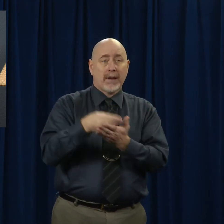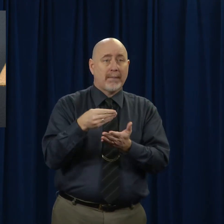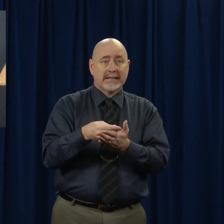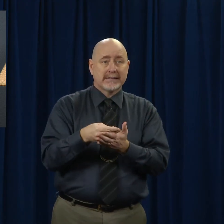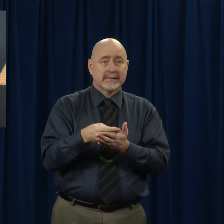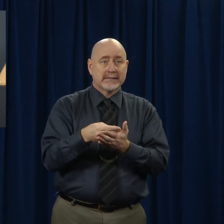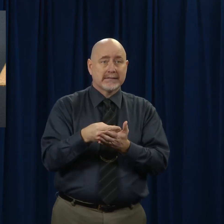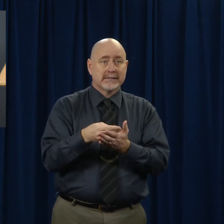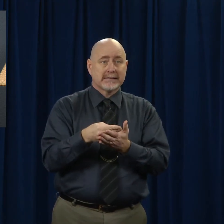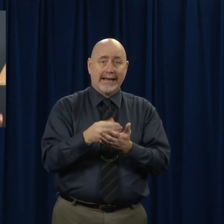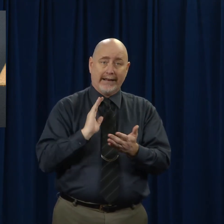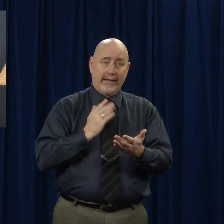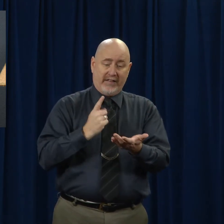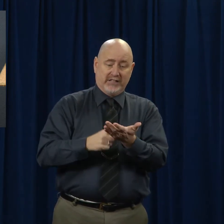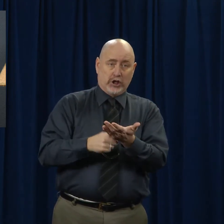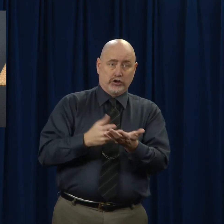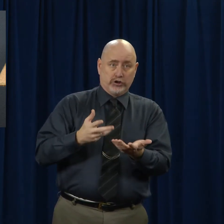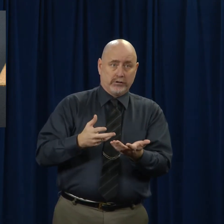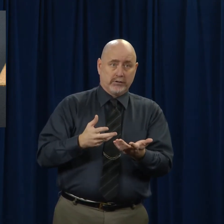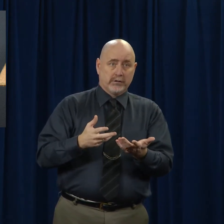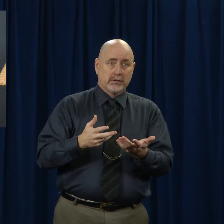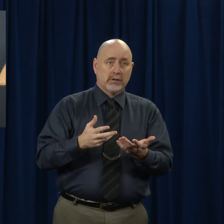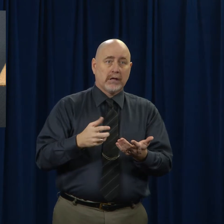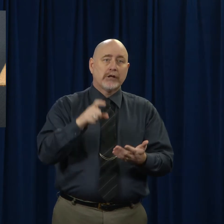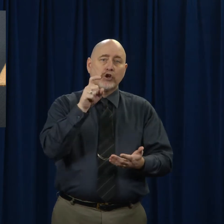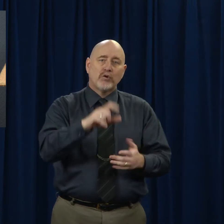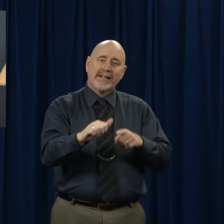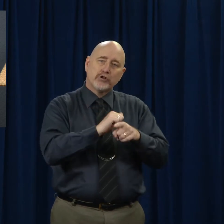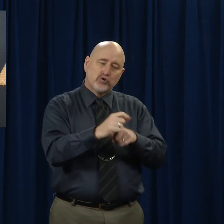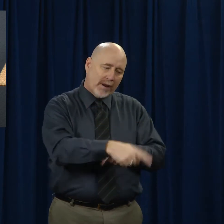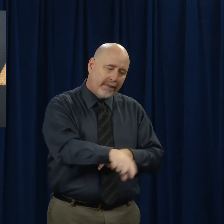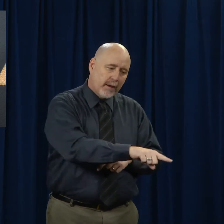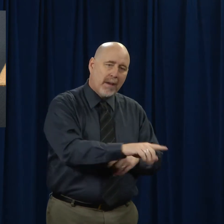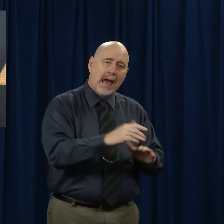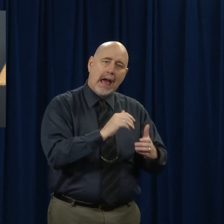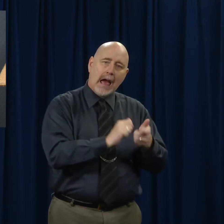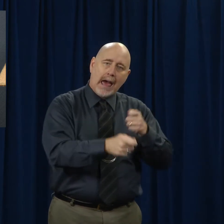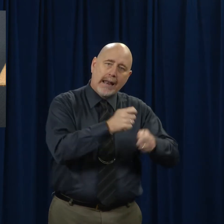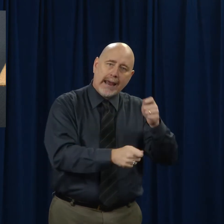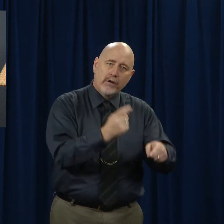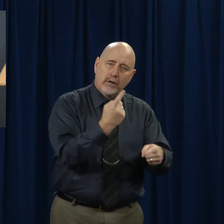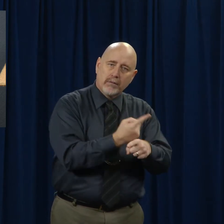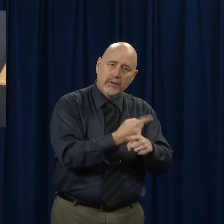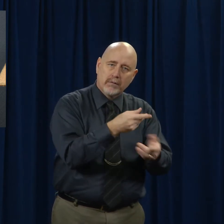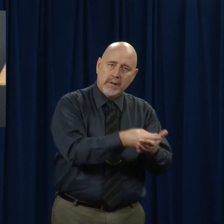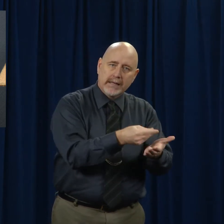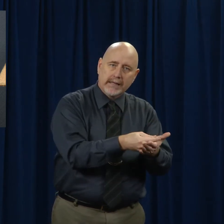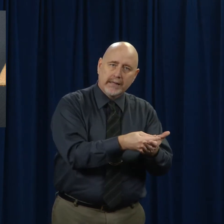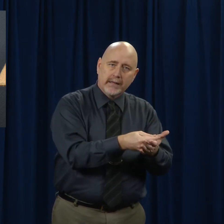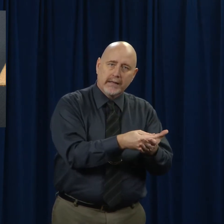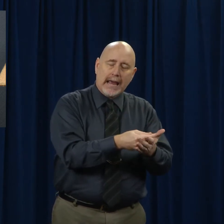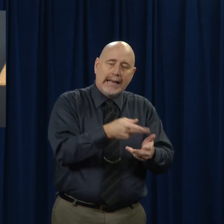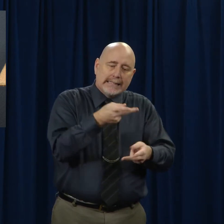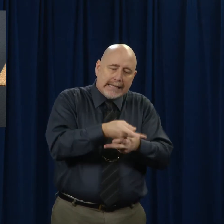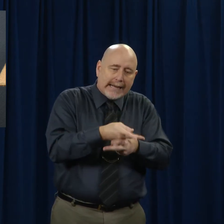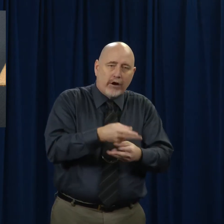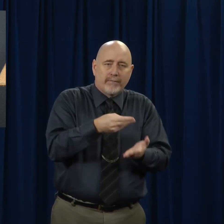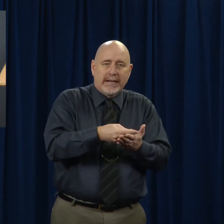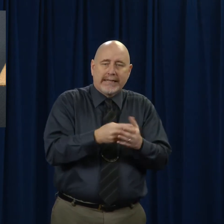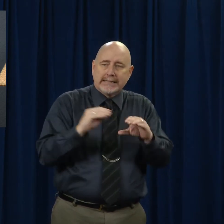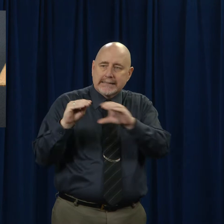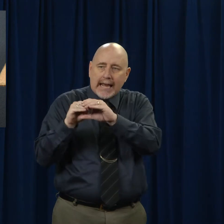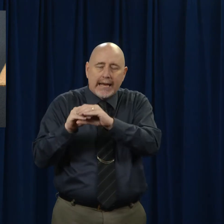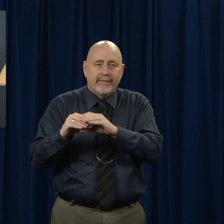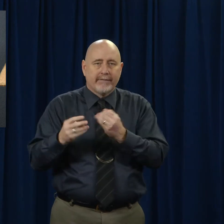money in this discussion is that I need to train them about how to handle money, about how to care for money, how